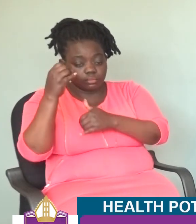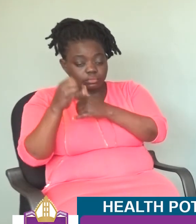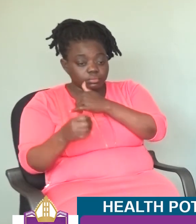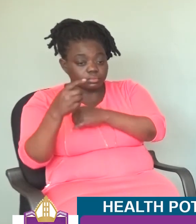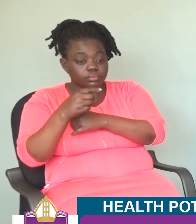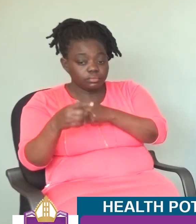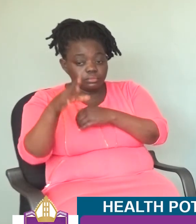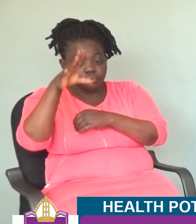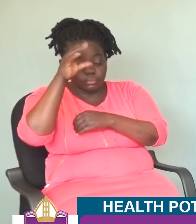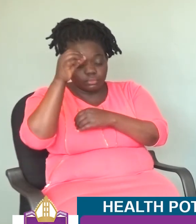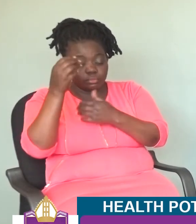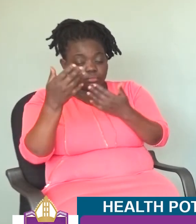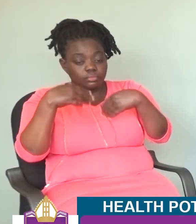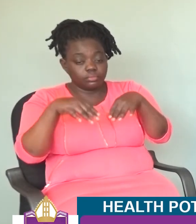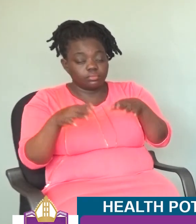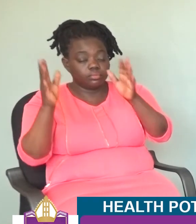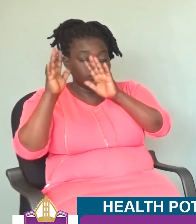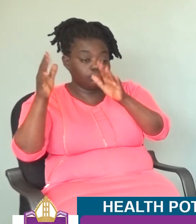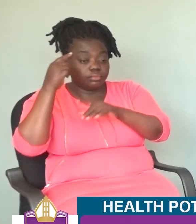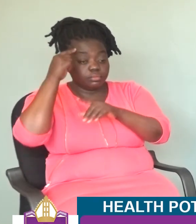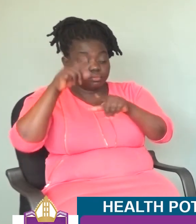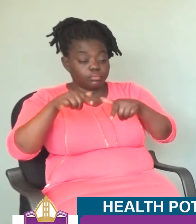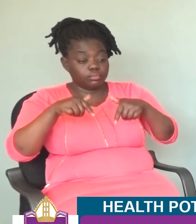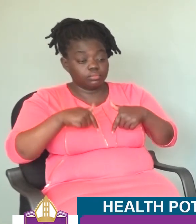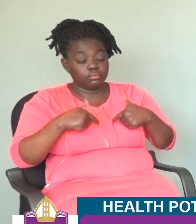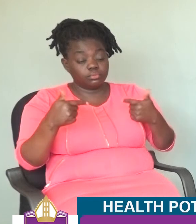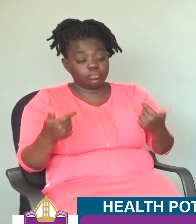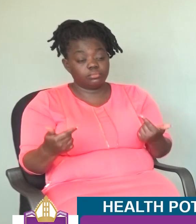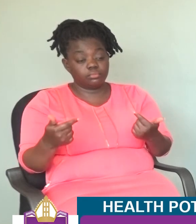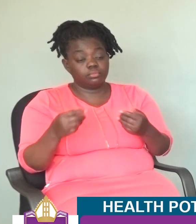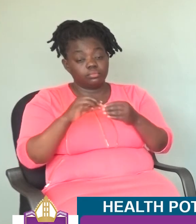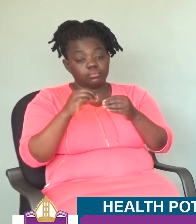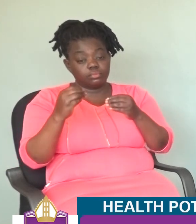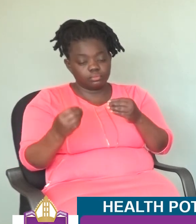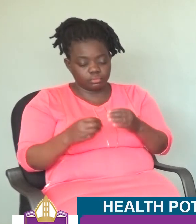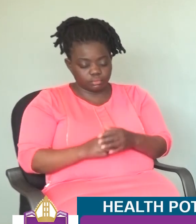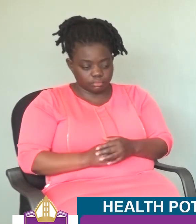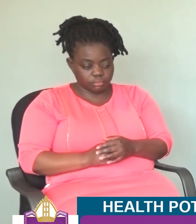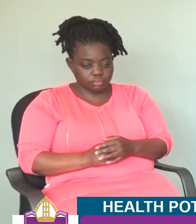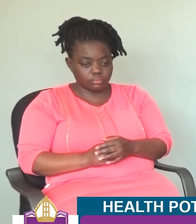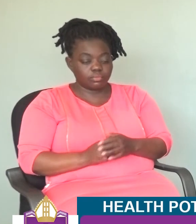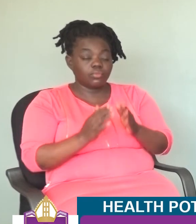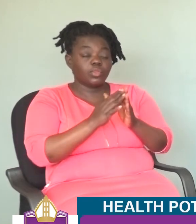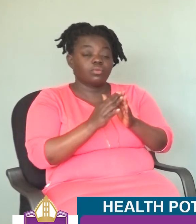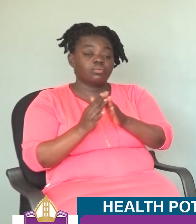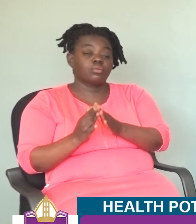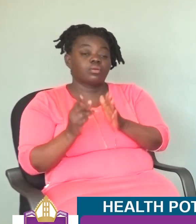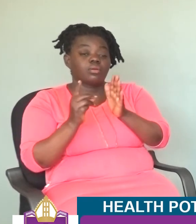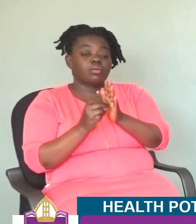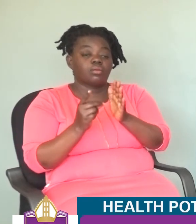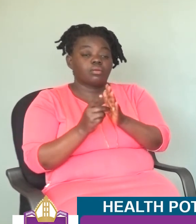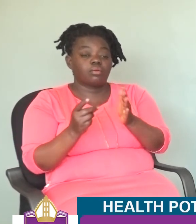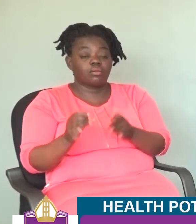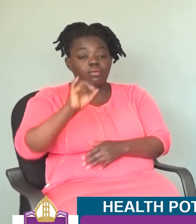that education is the key for the success of their life for this particular child. Wow. Thank you so much, Dr.